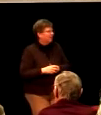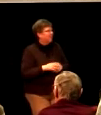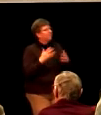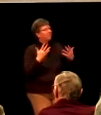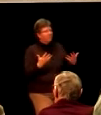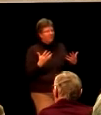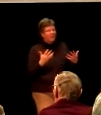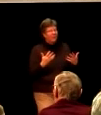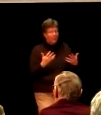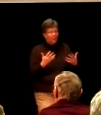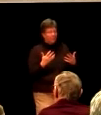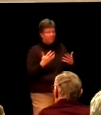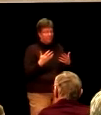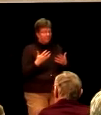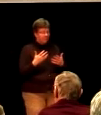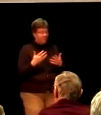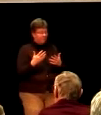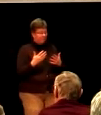So